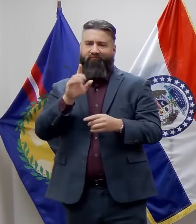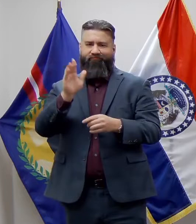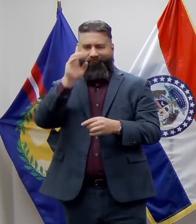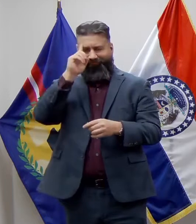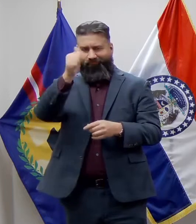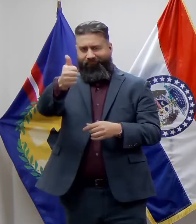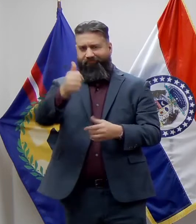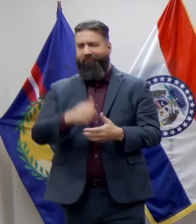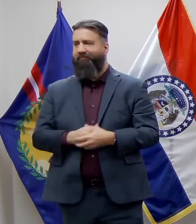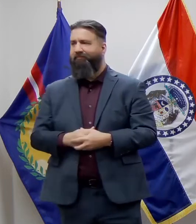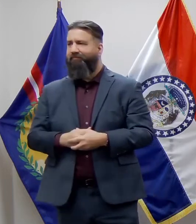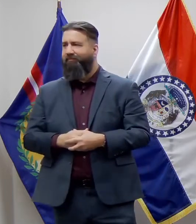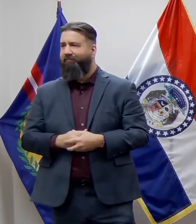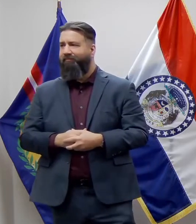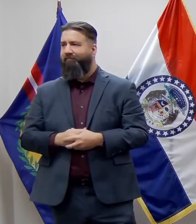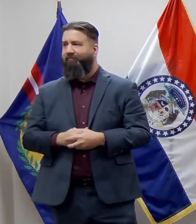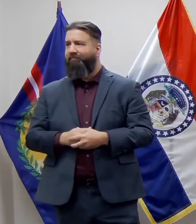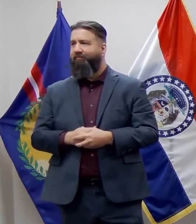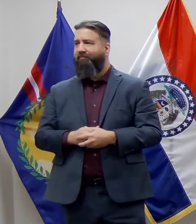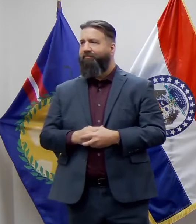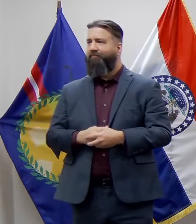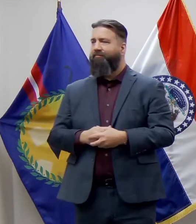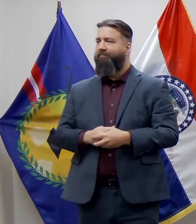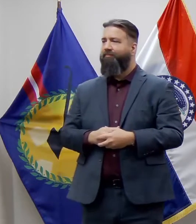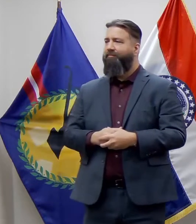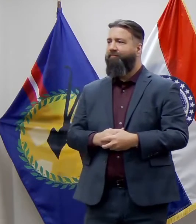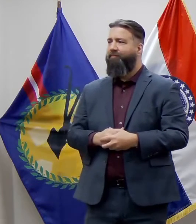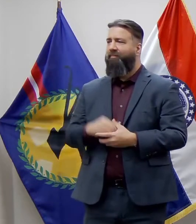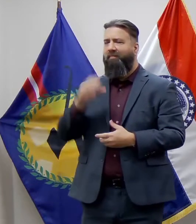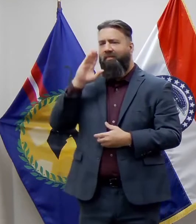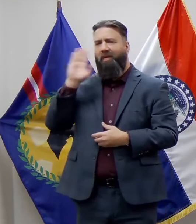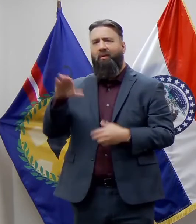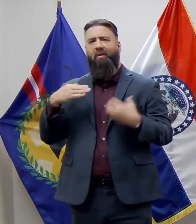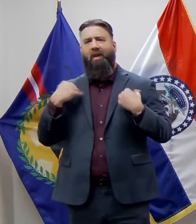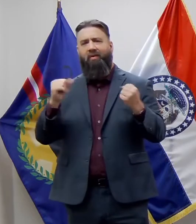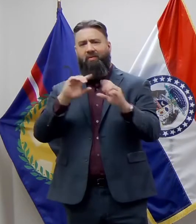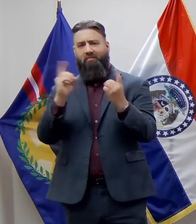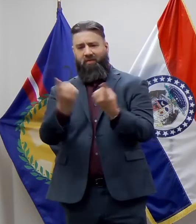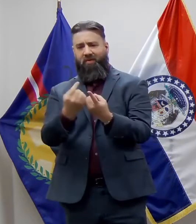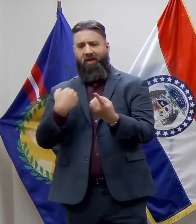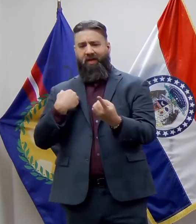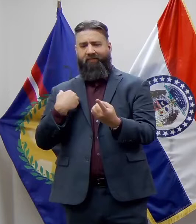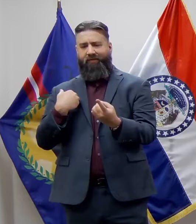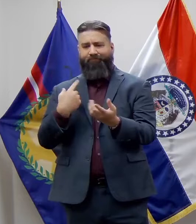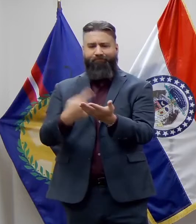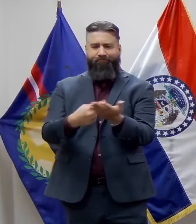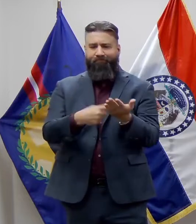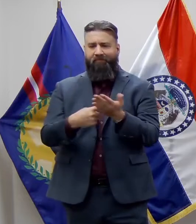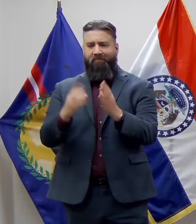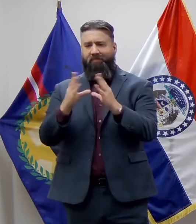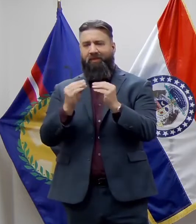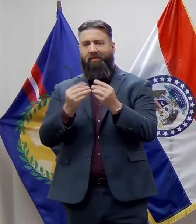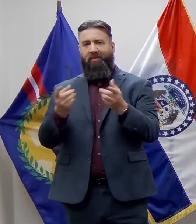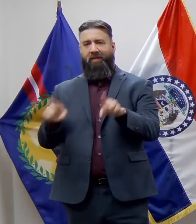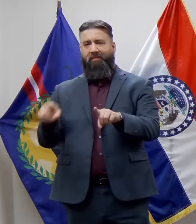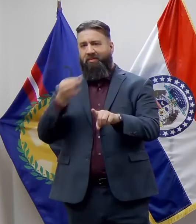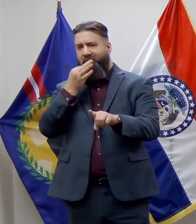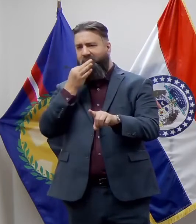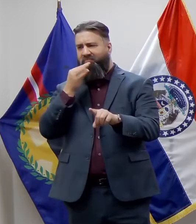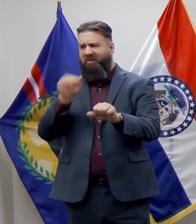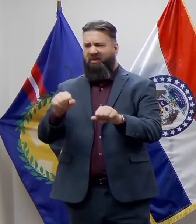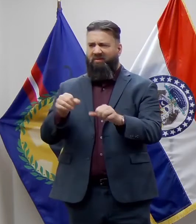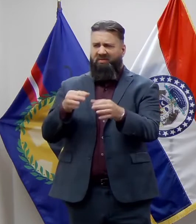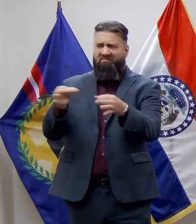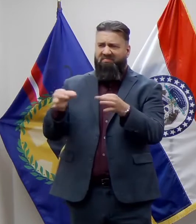know that the health department has an advisory meeting coming up to talk about the vaccine incentive closeout. Can you speak on that a little bit?